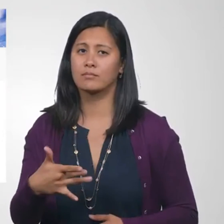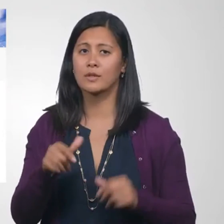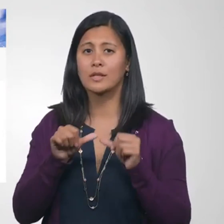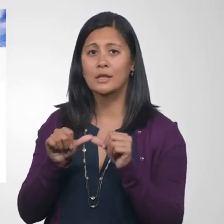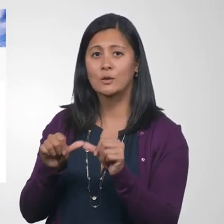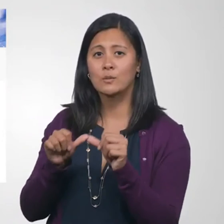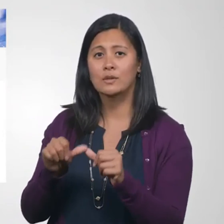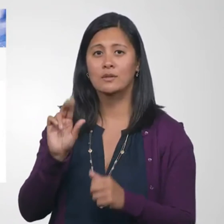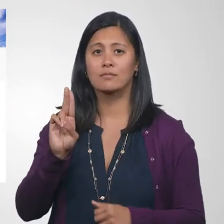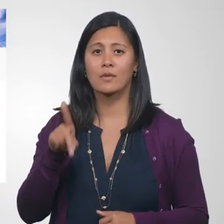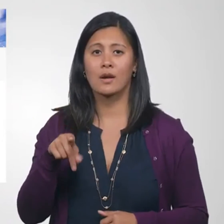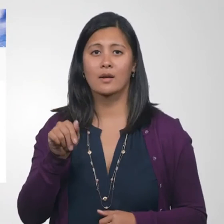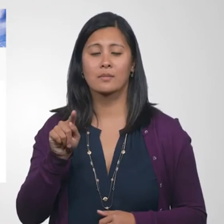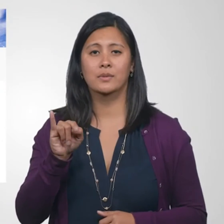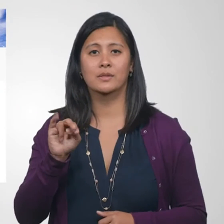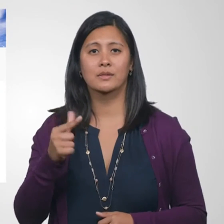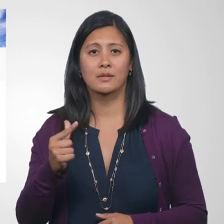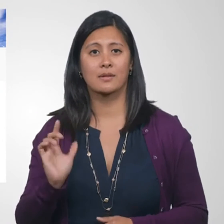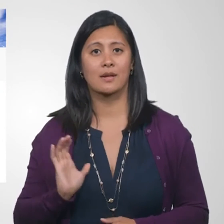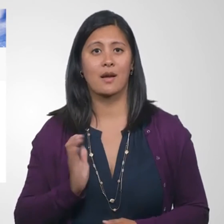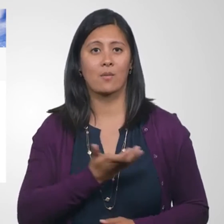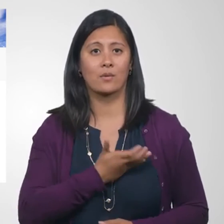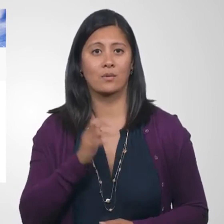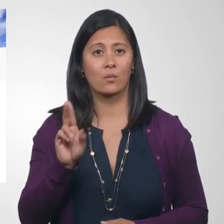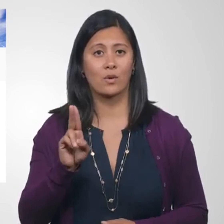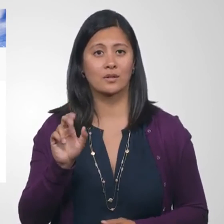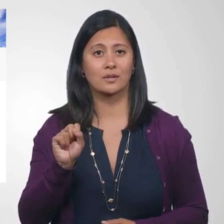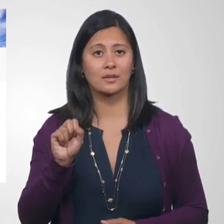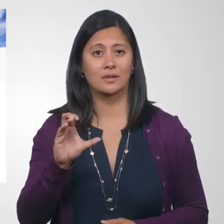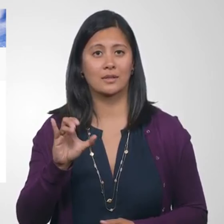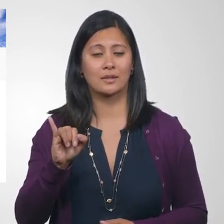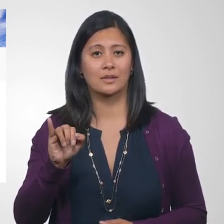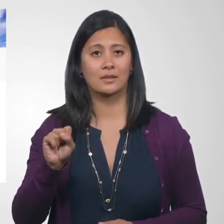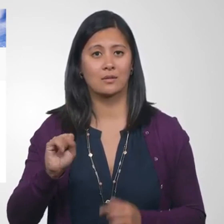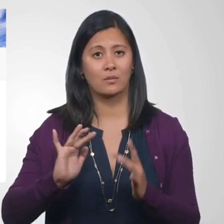Please note, we are continually updating My USCIS,